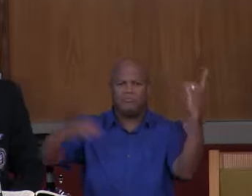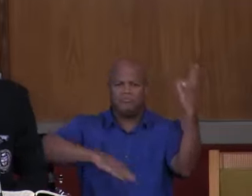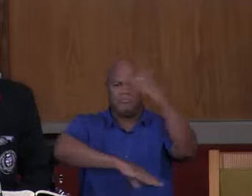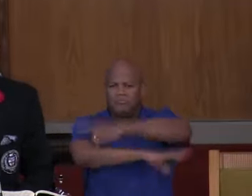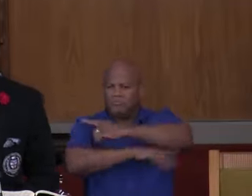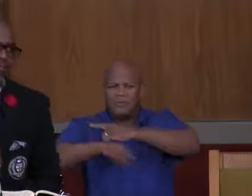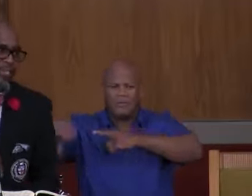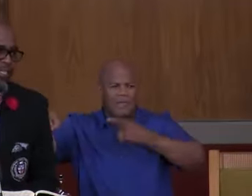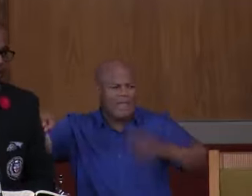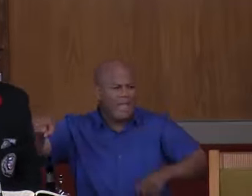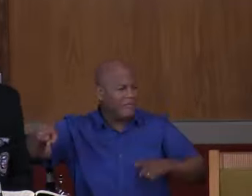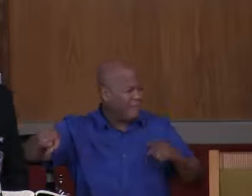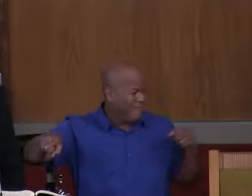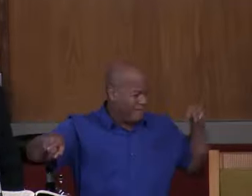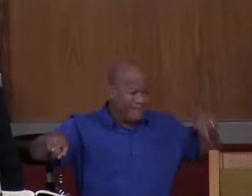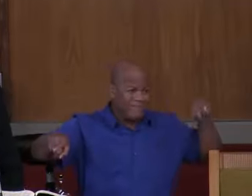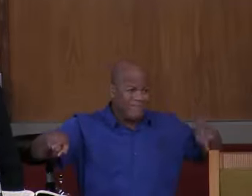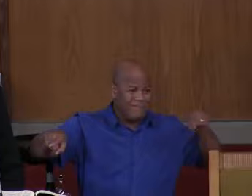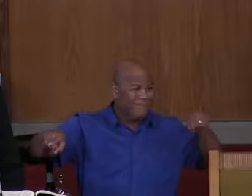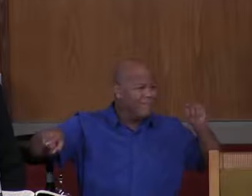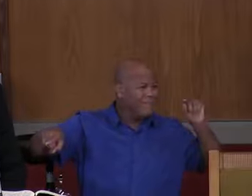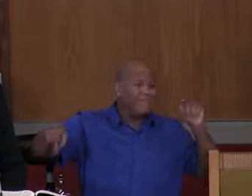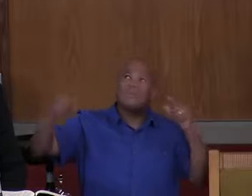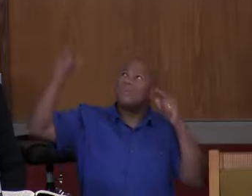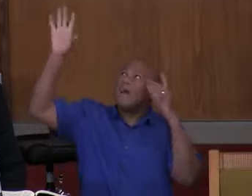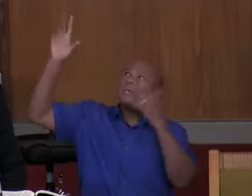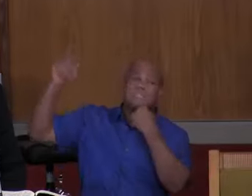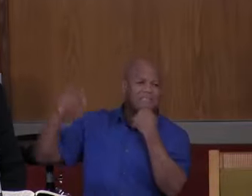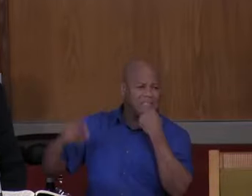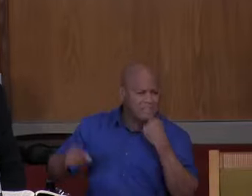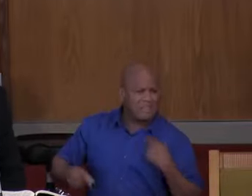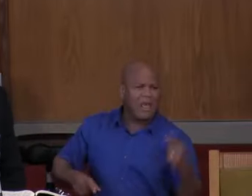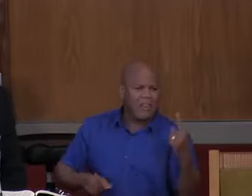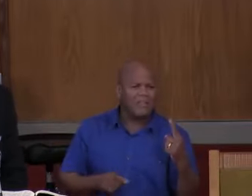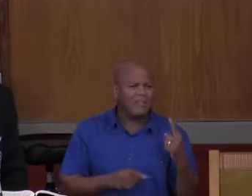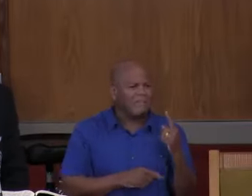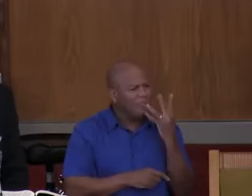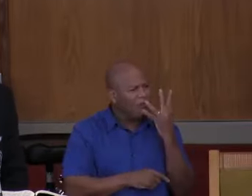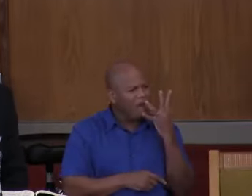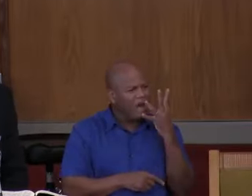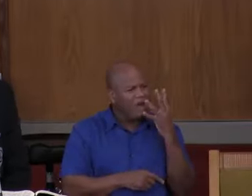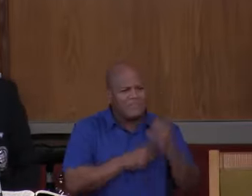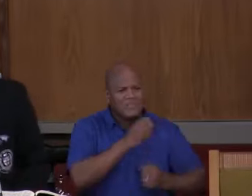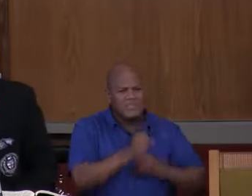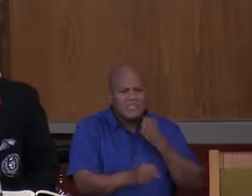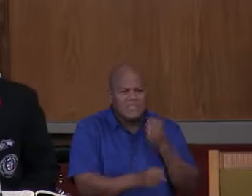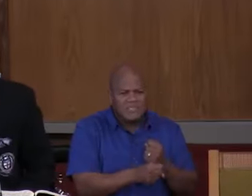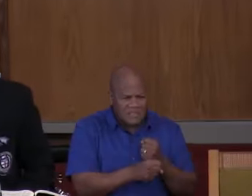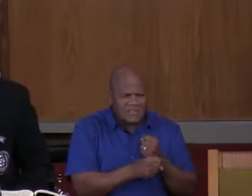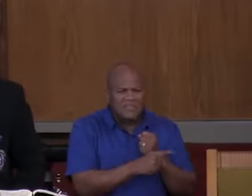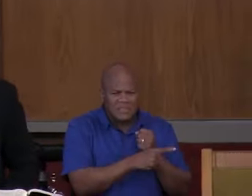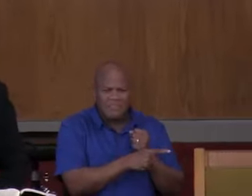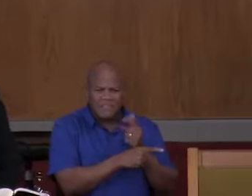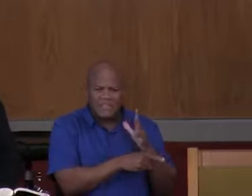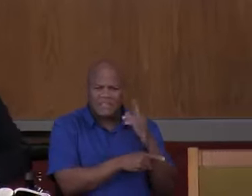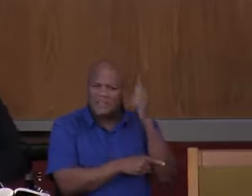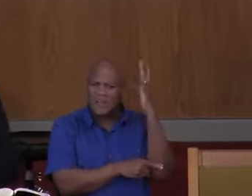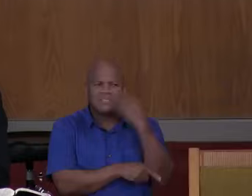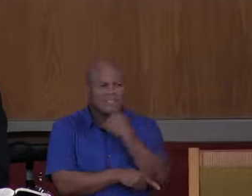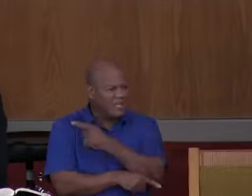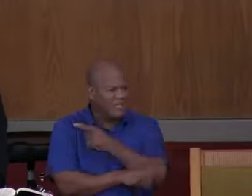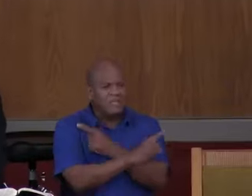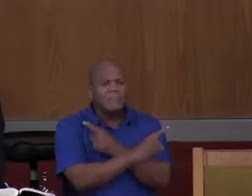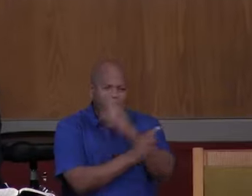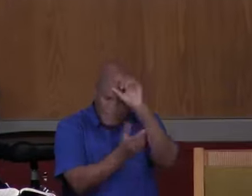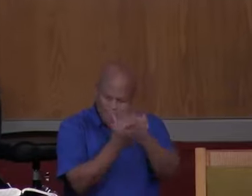45 years after God said it. He believed and he waited. Now there are